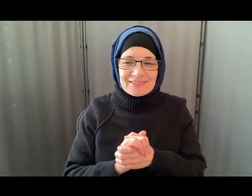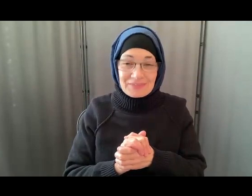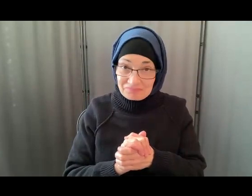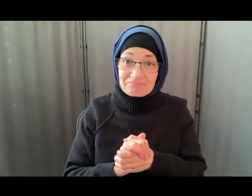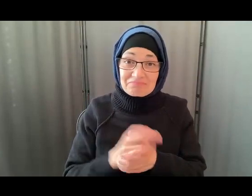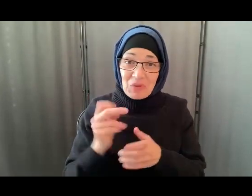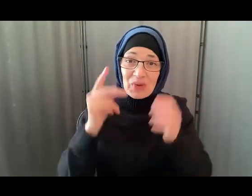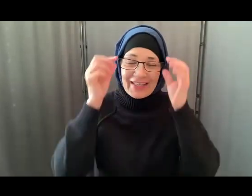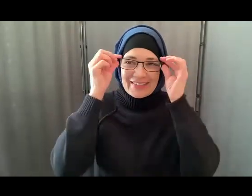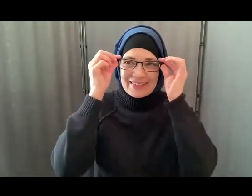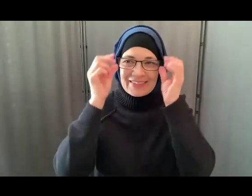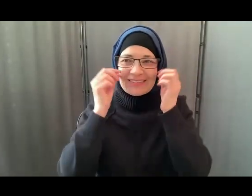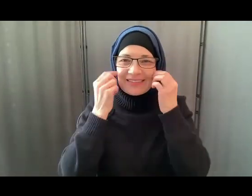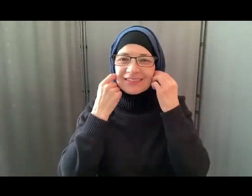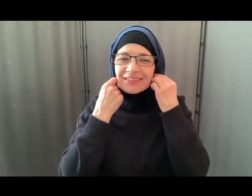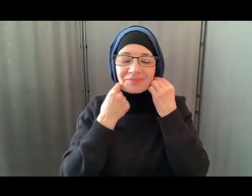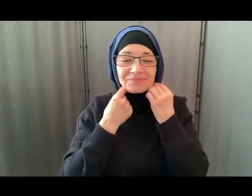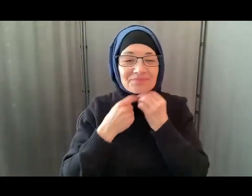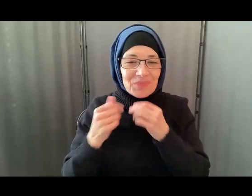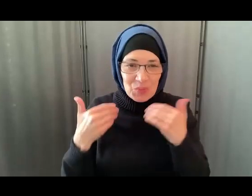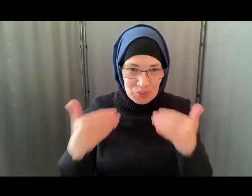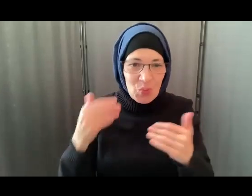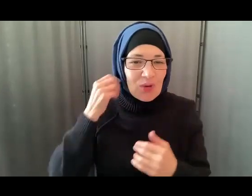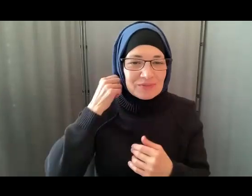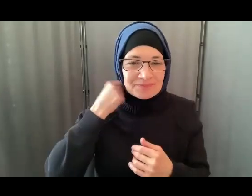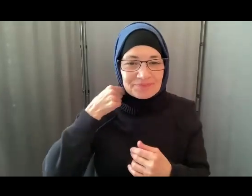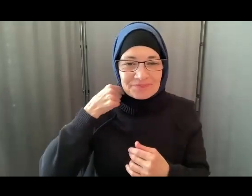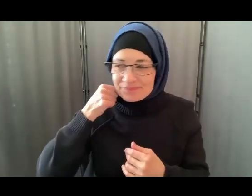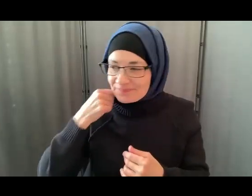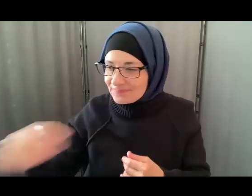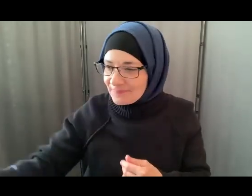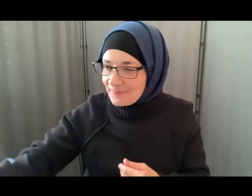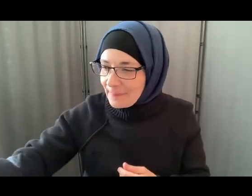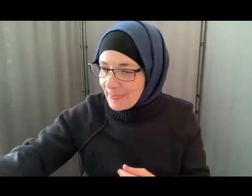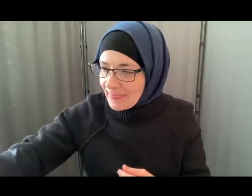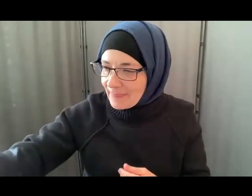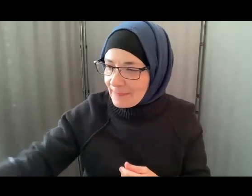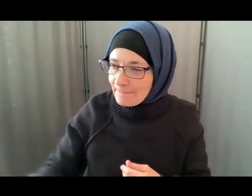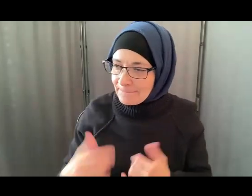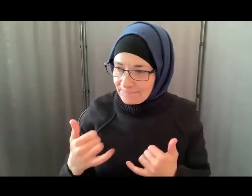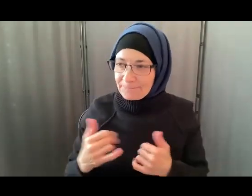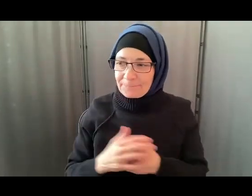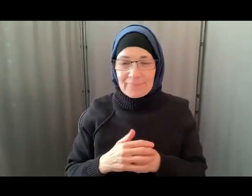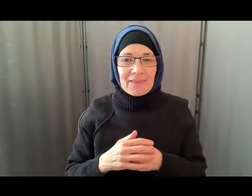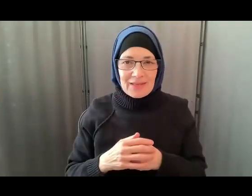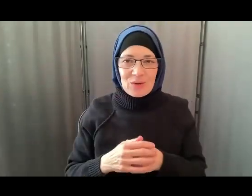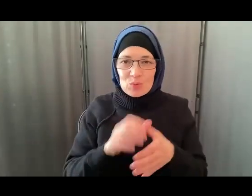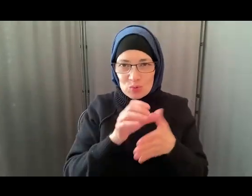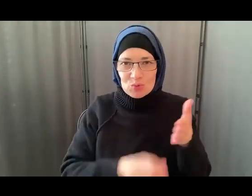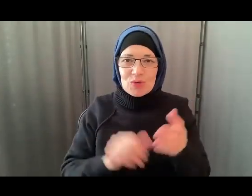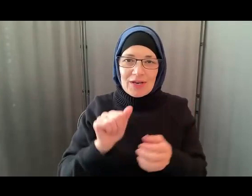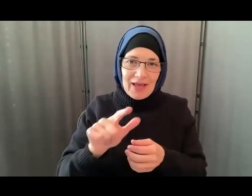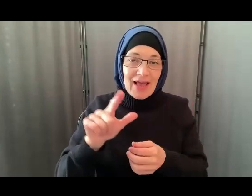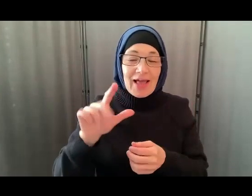Okay. We can go on for Surah Al-Fath.